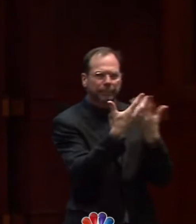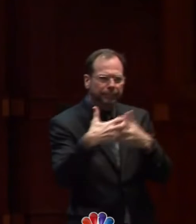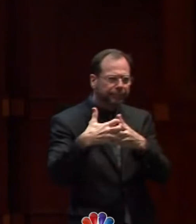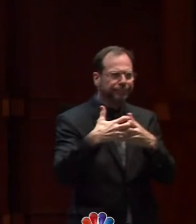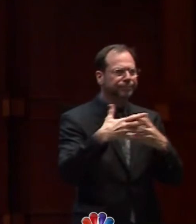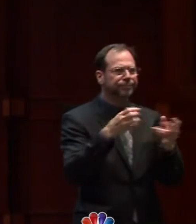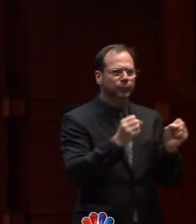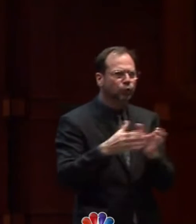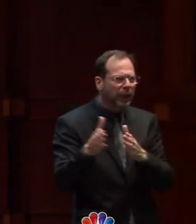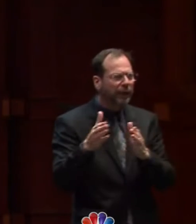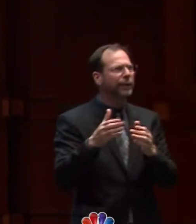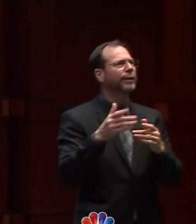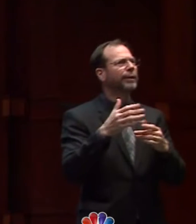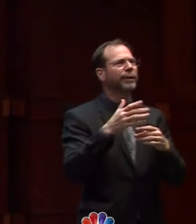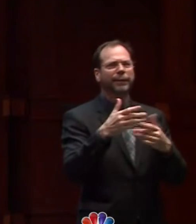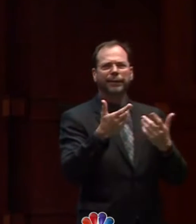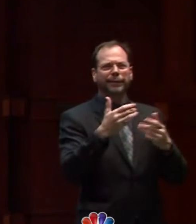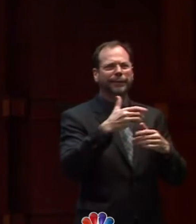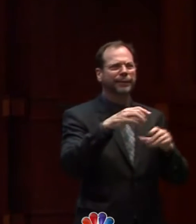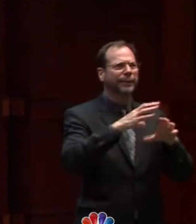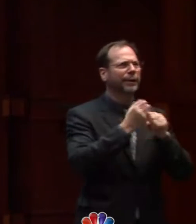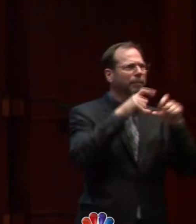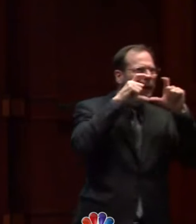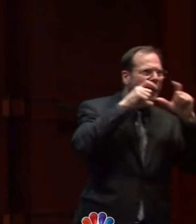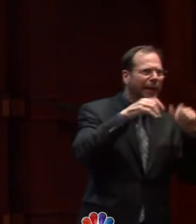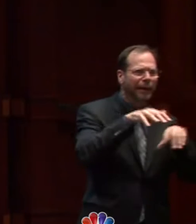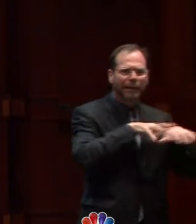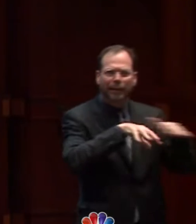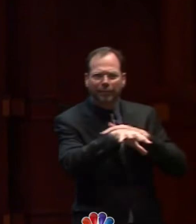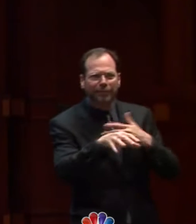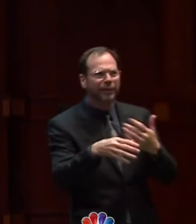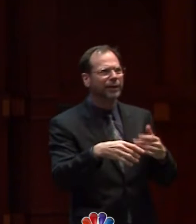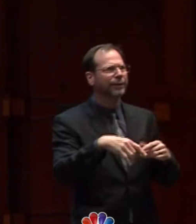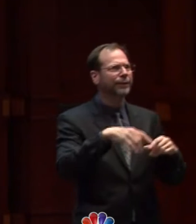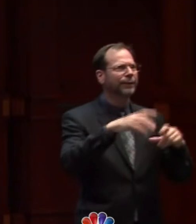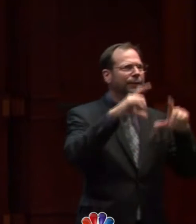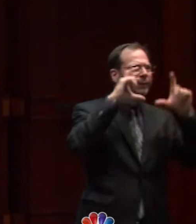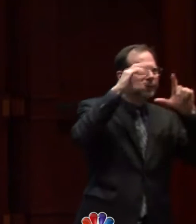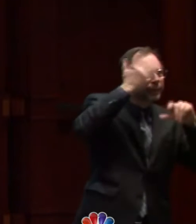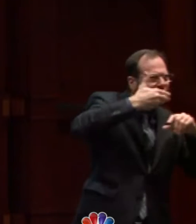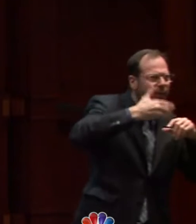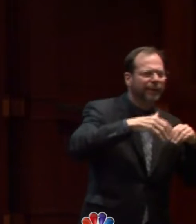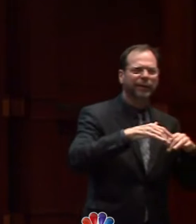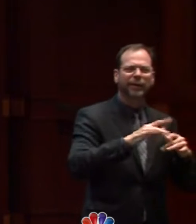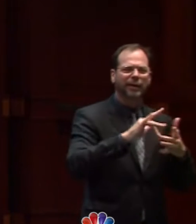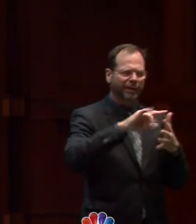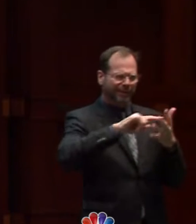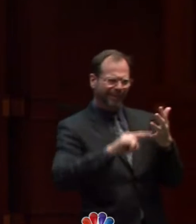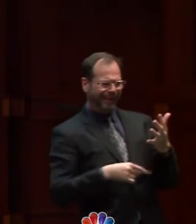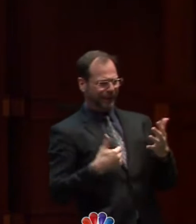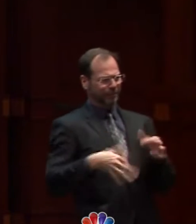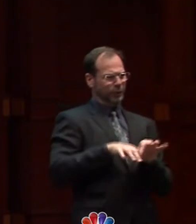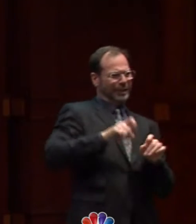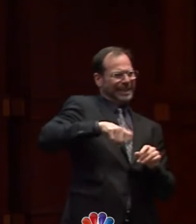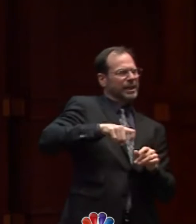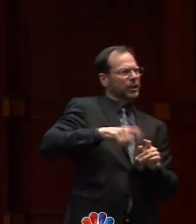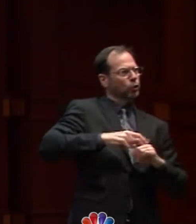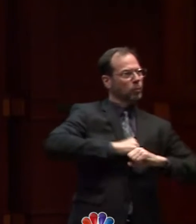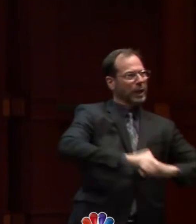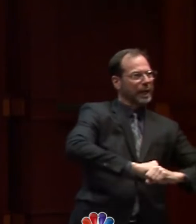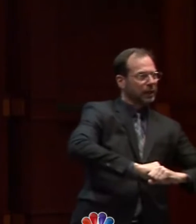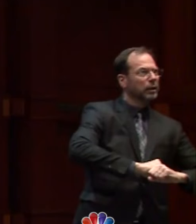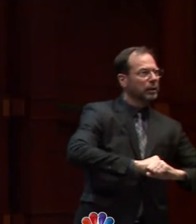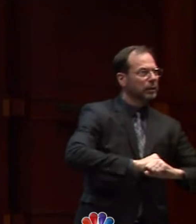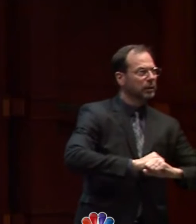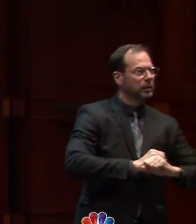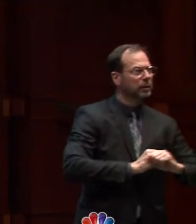to procure masks and gloves and face guards, things like that, things that are identified as personal protection